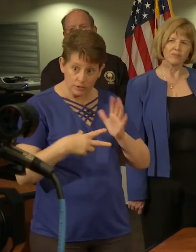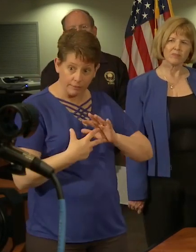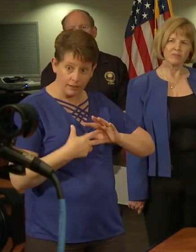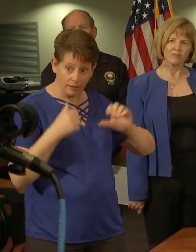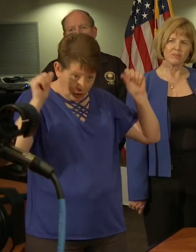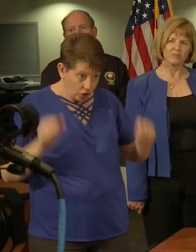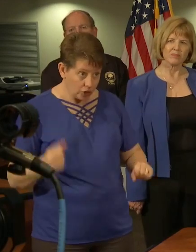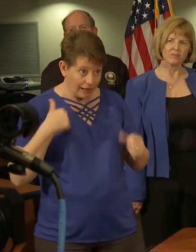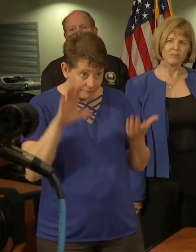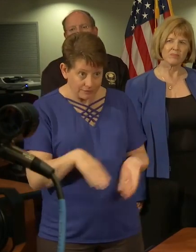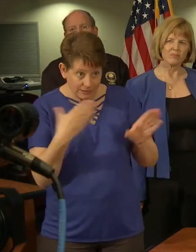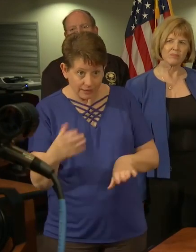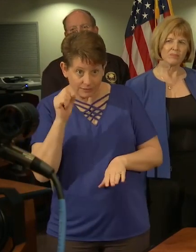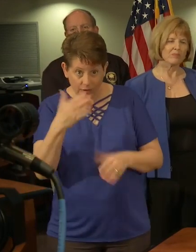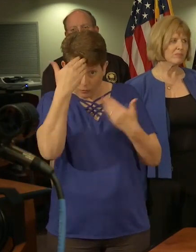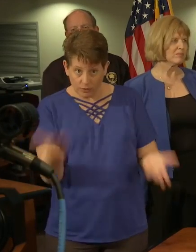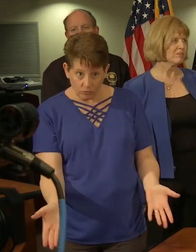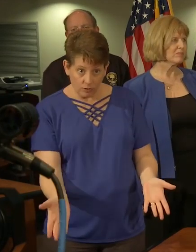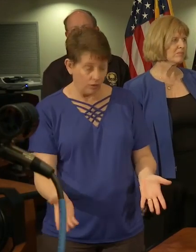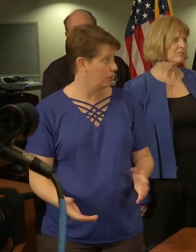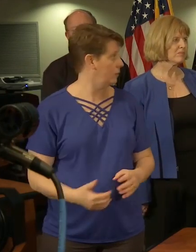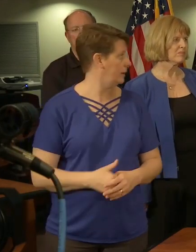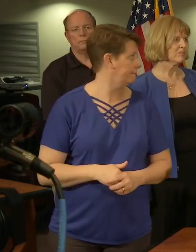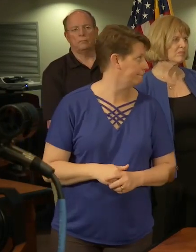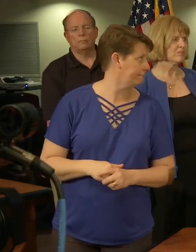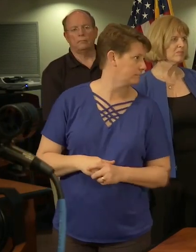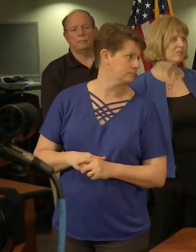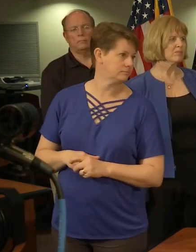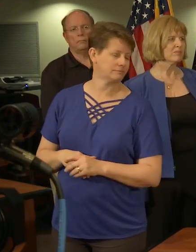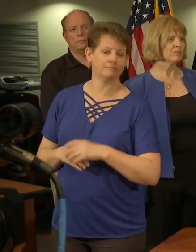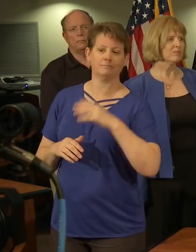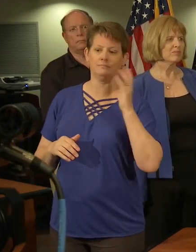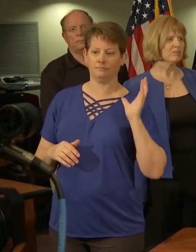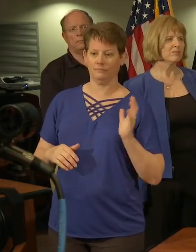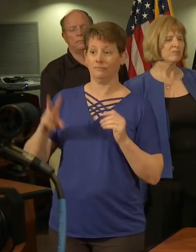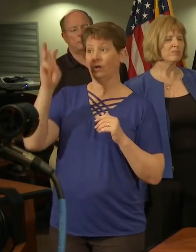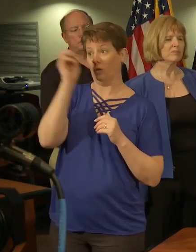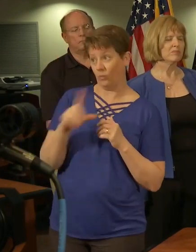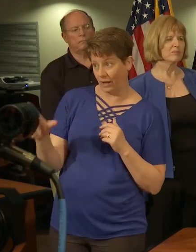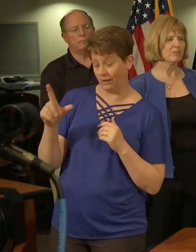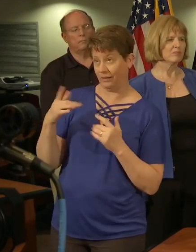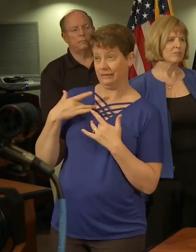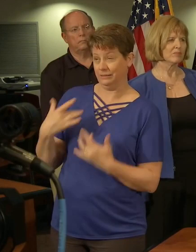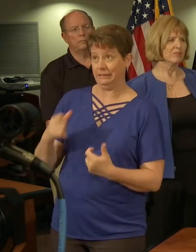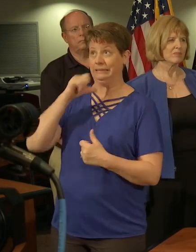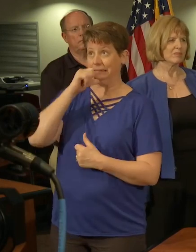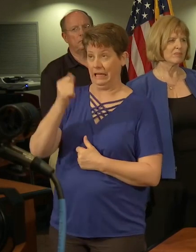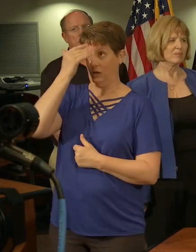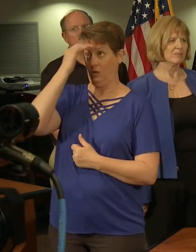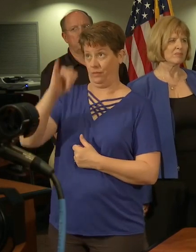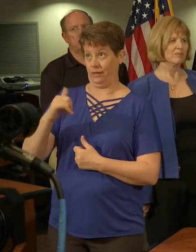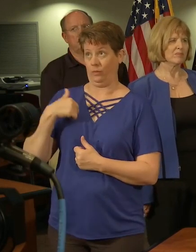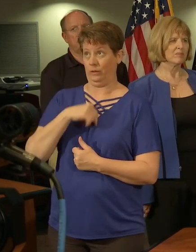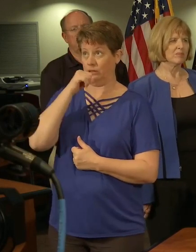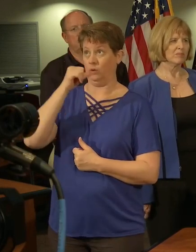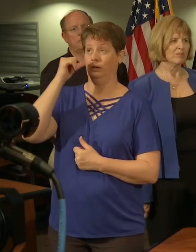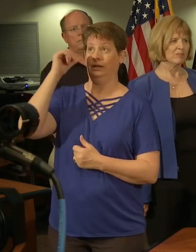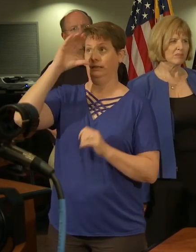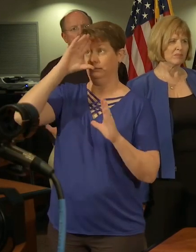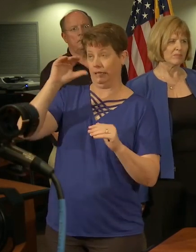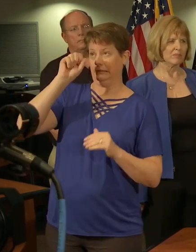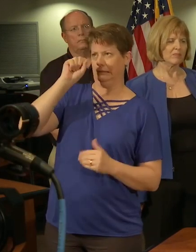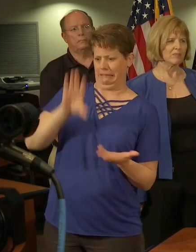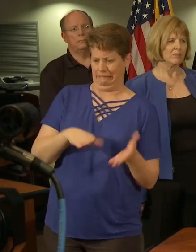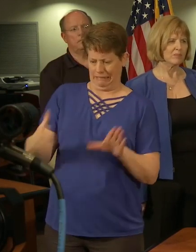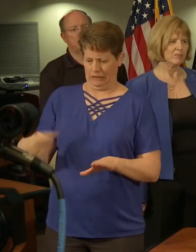there could be deaths in South Carolina, we just don't know it? Well, it's extremely unlikely that there would be a death in South Carolina that we didn't